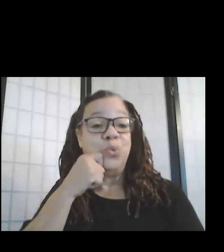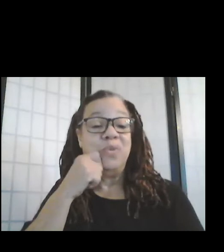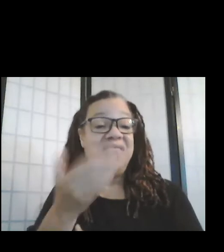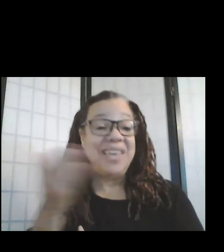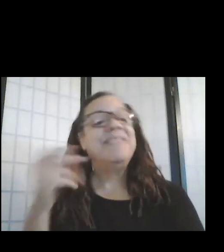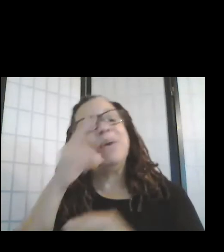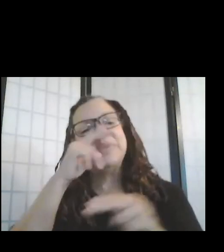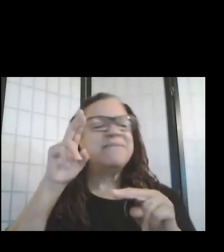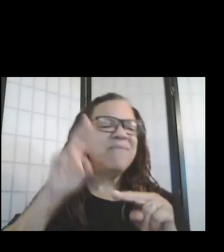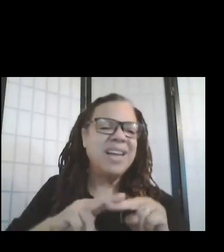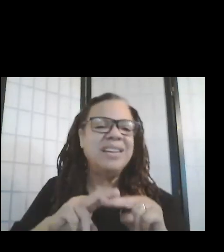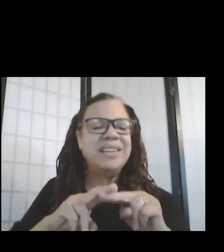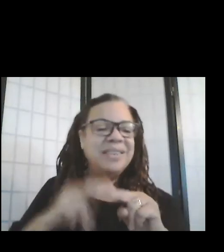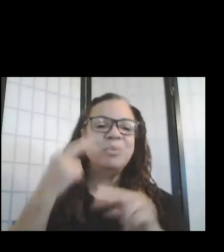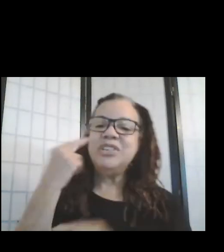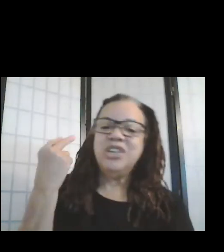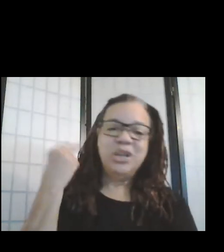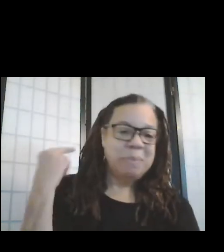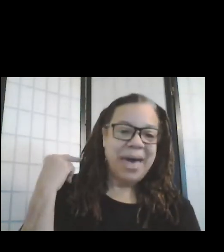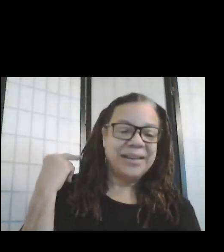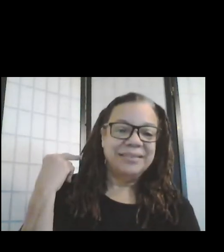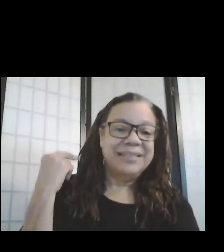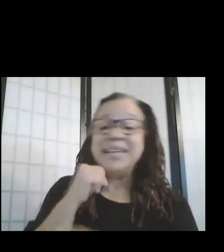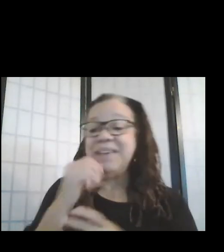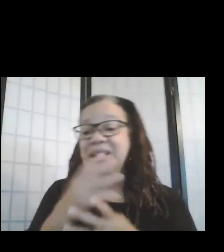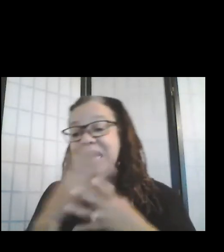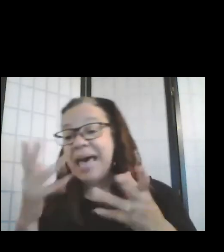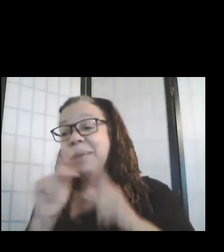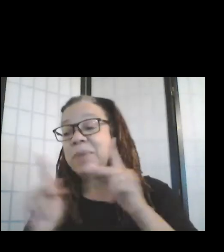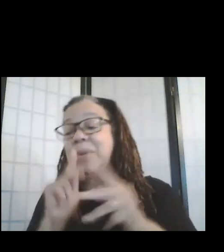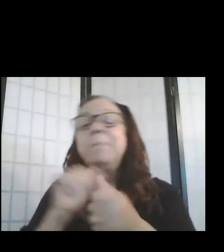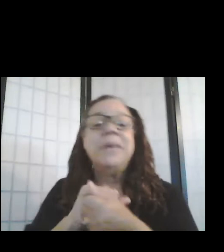fun, not didn't profoundly affect lots of people, but it changed her a lot.